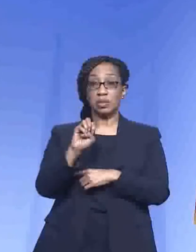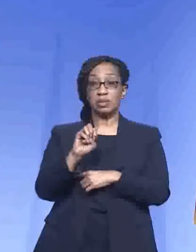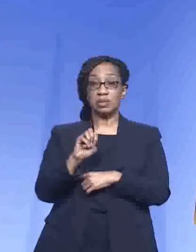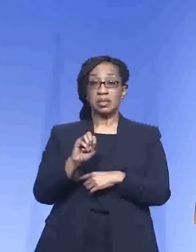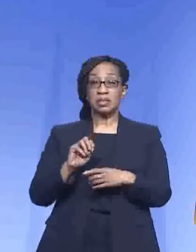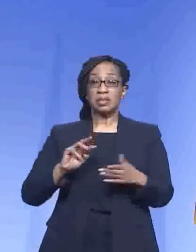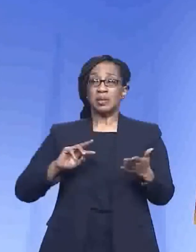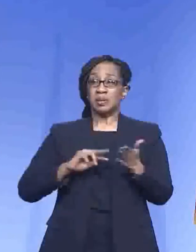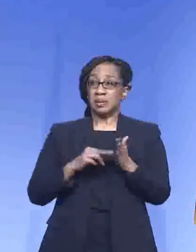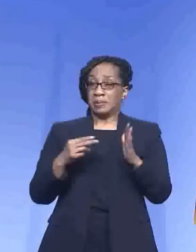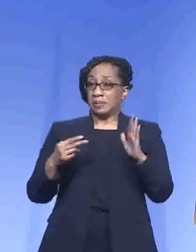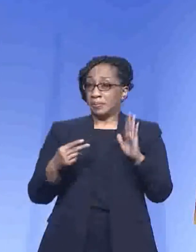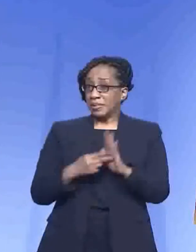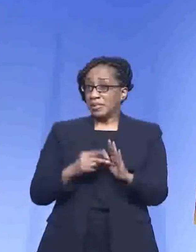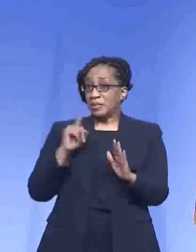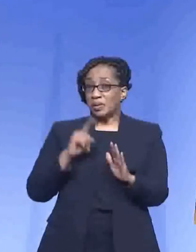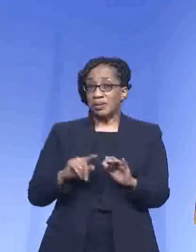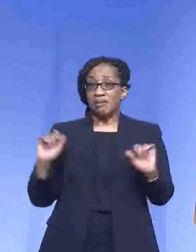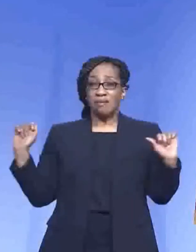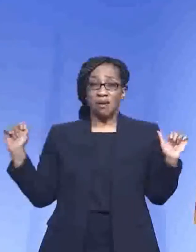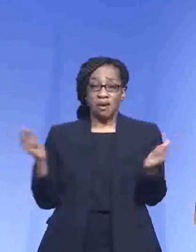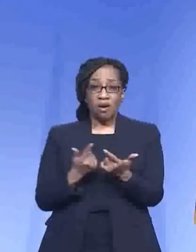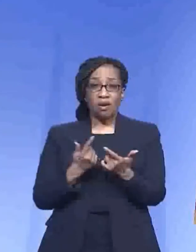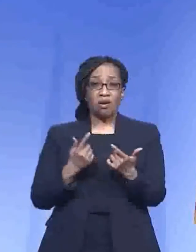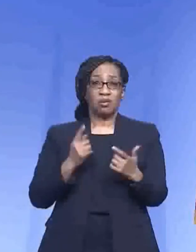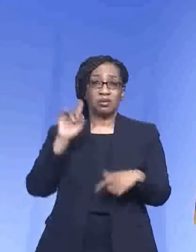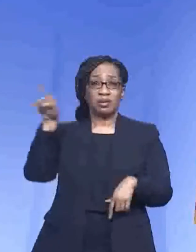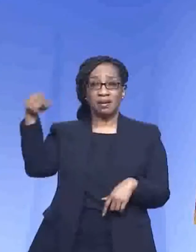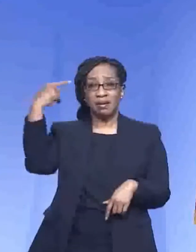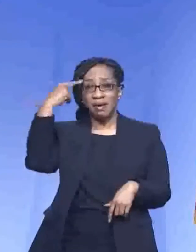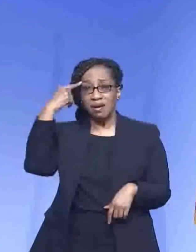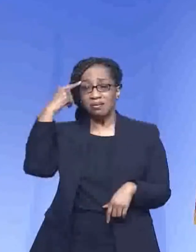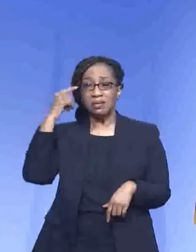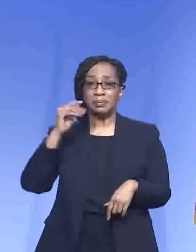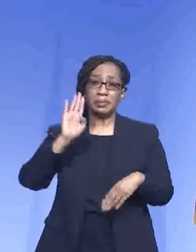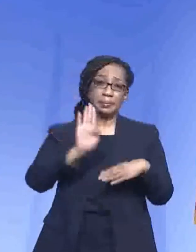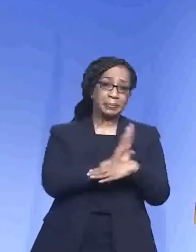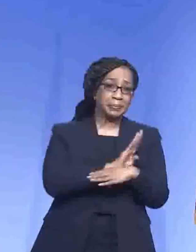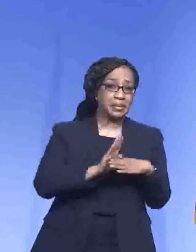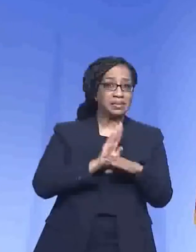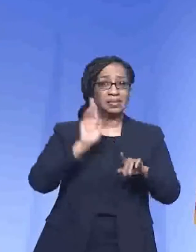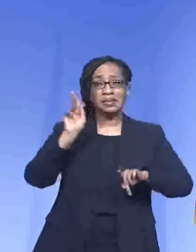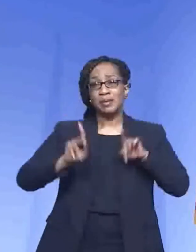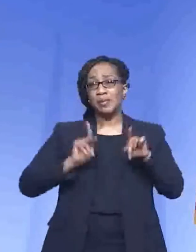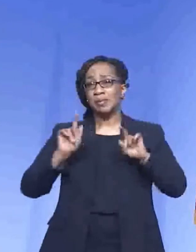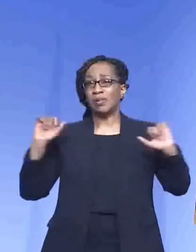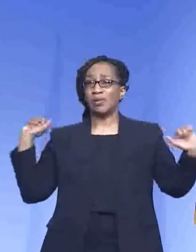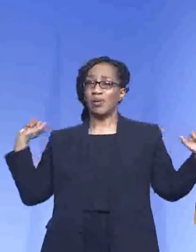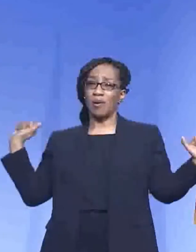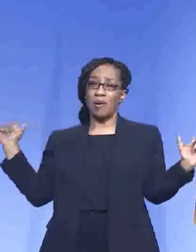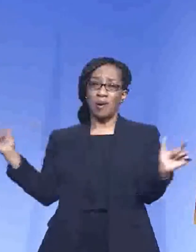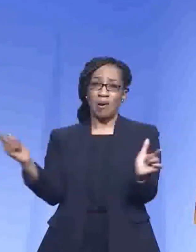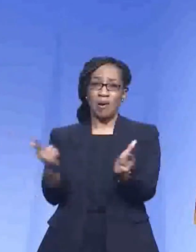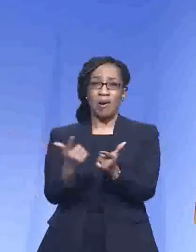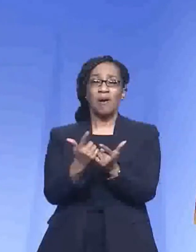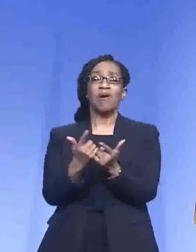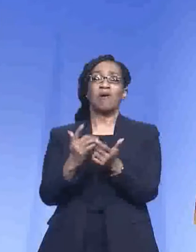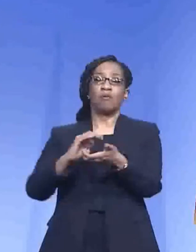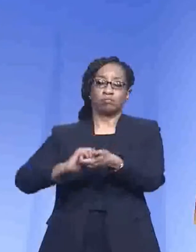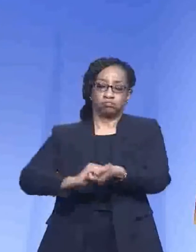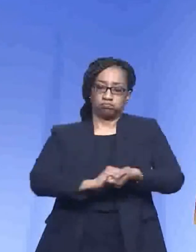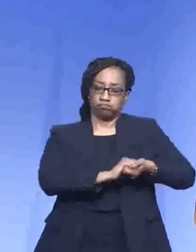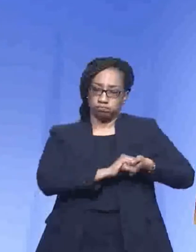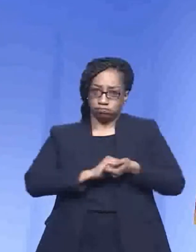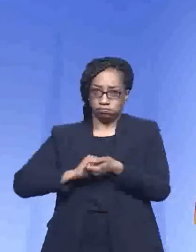government, private business, and all citizens working together to get through this. And we